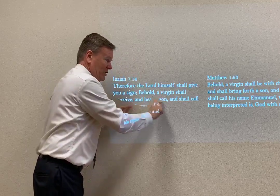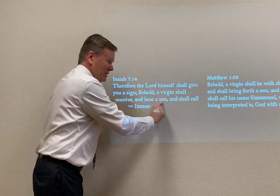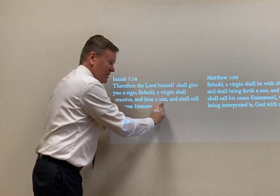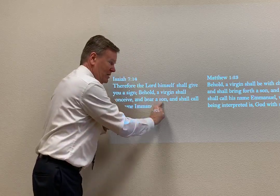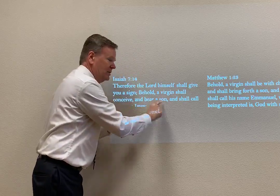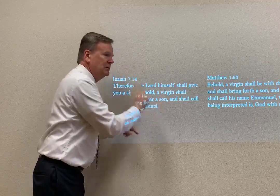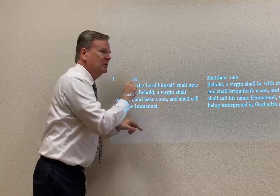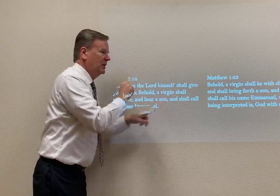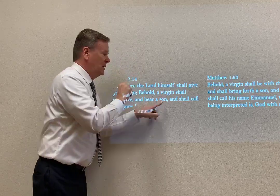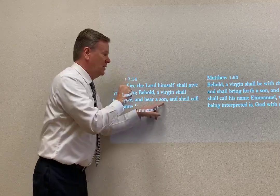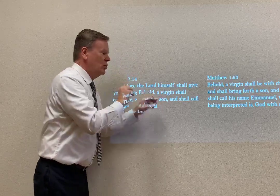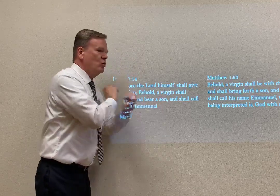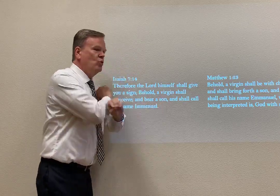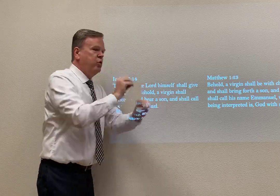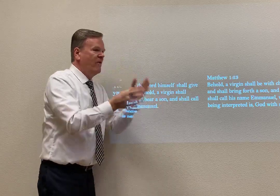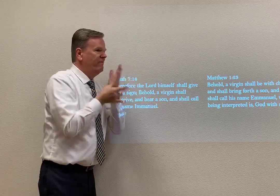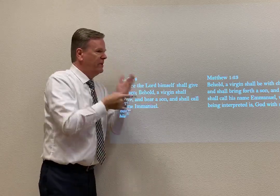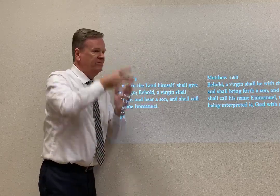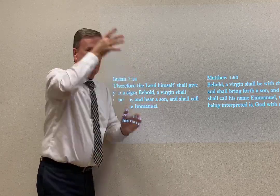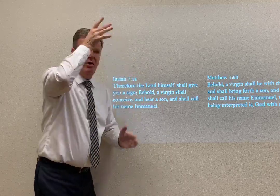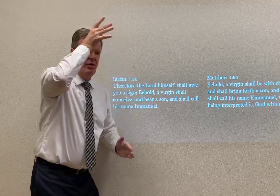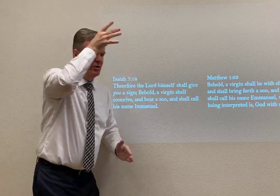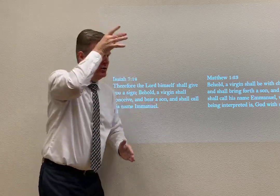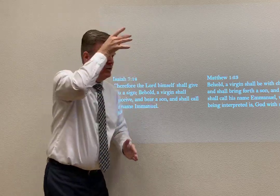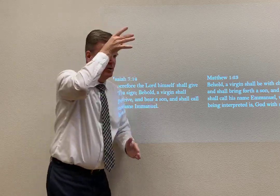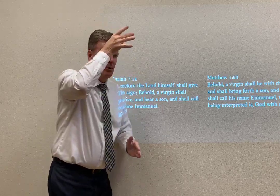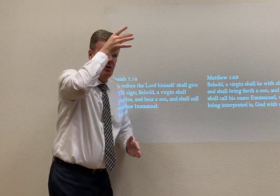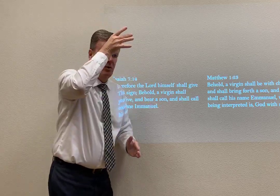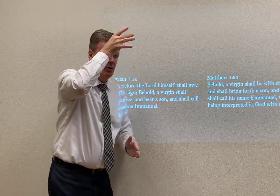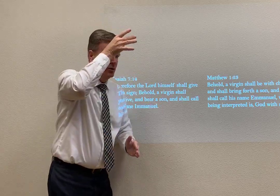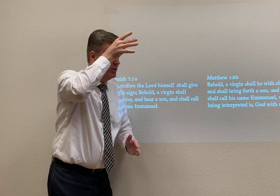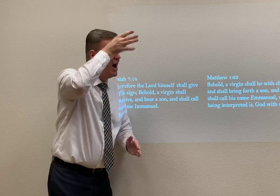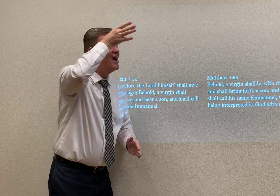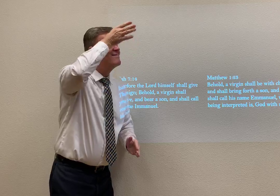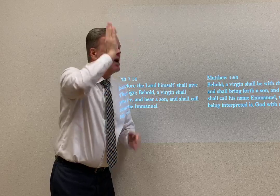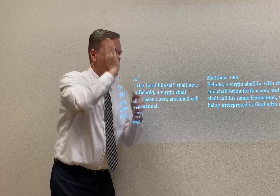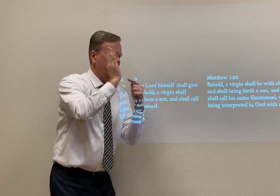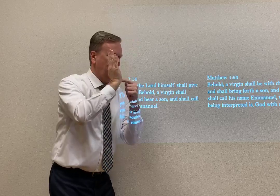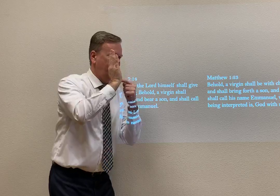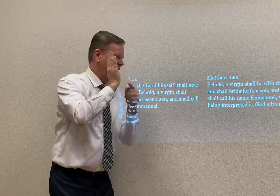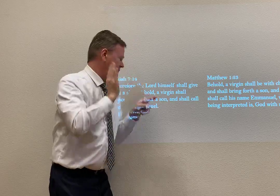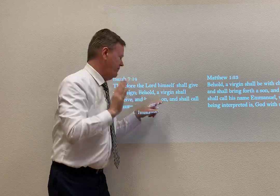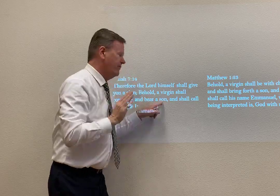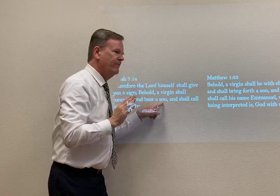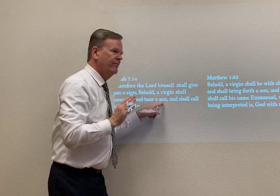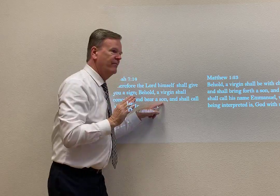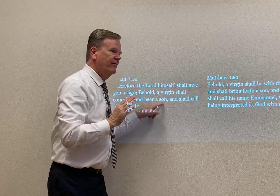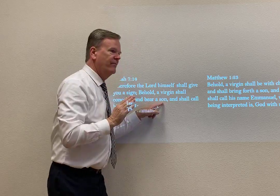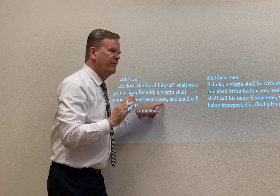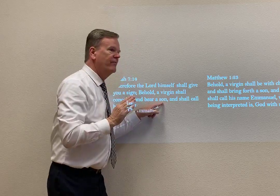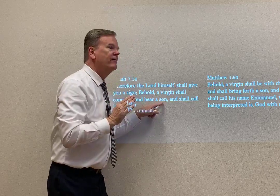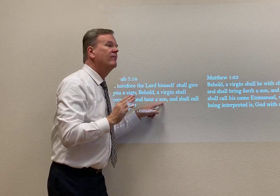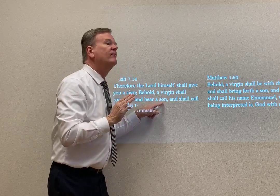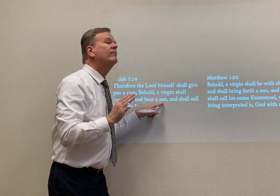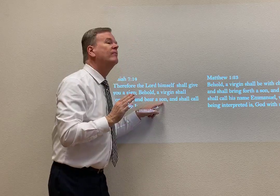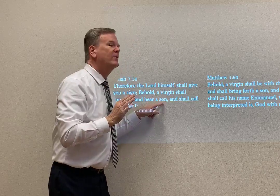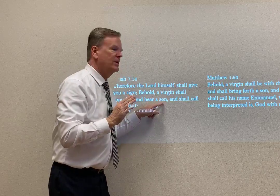This, and bear a son, that son had no earthly father. That son was